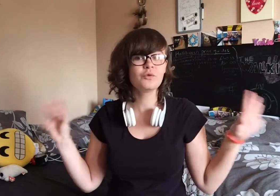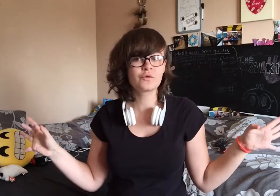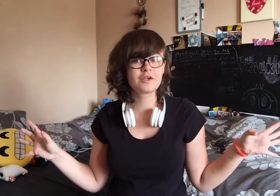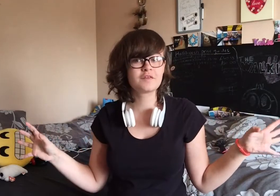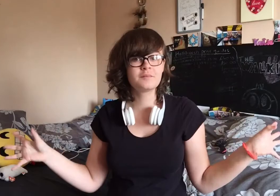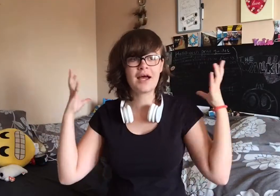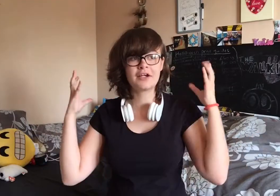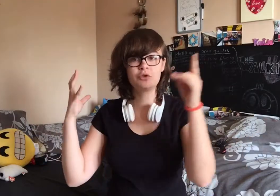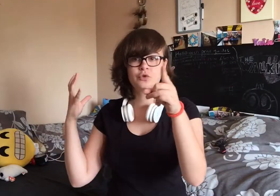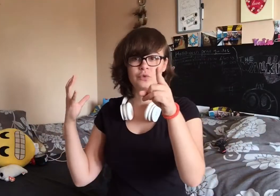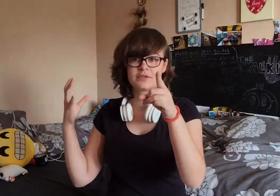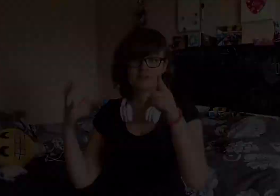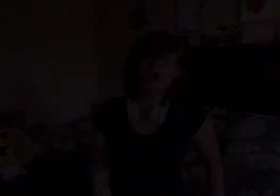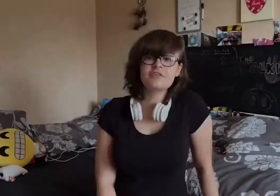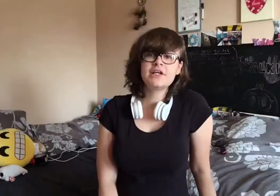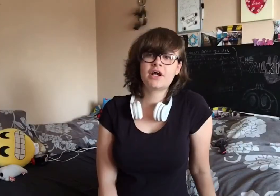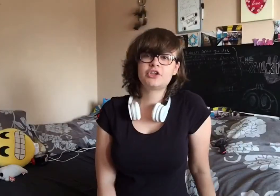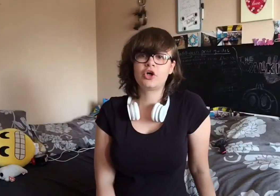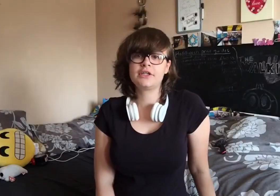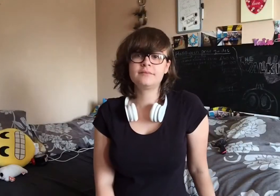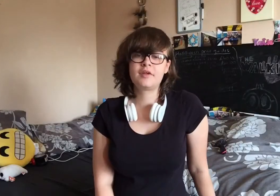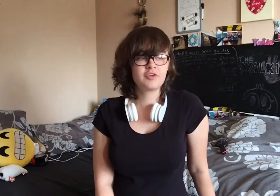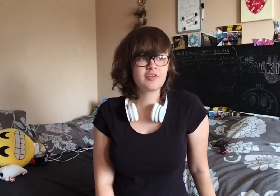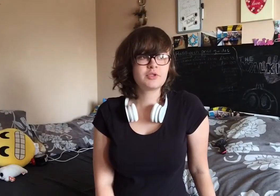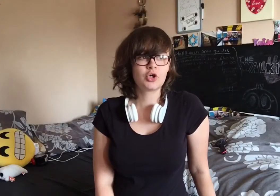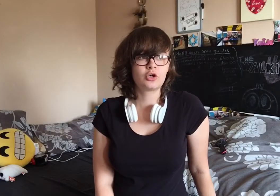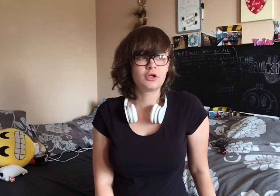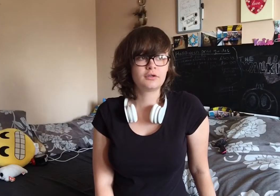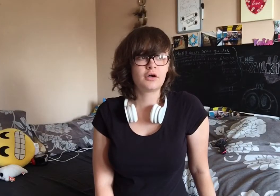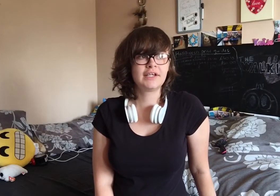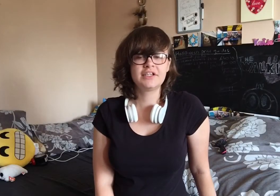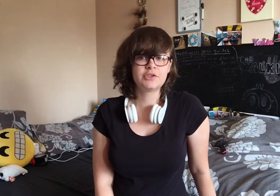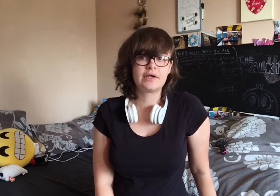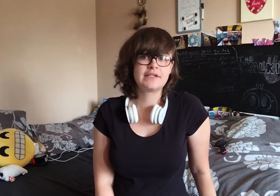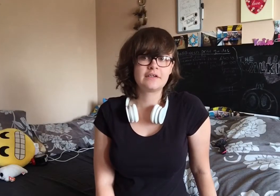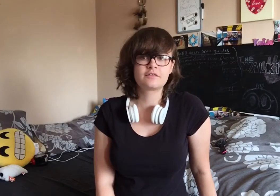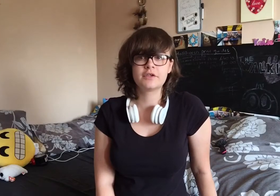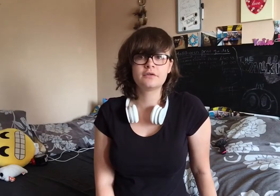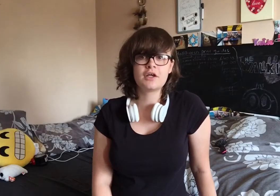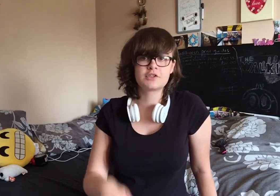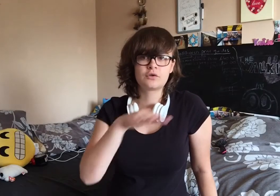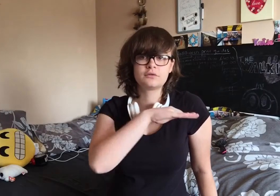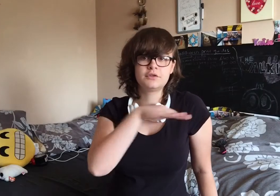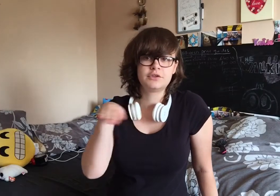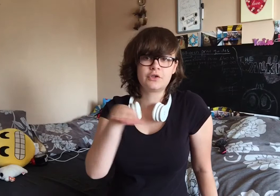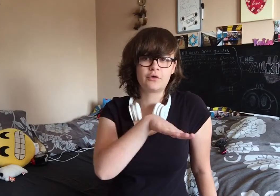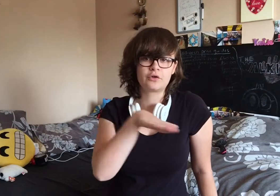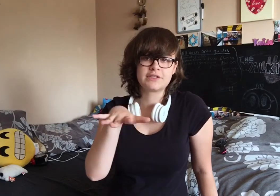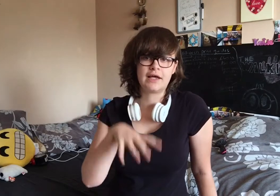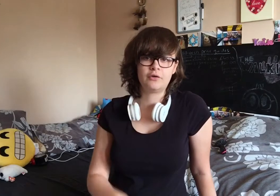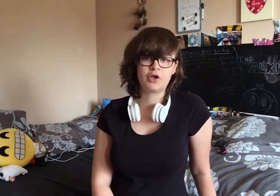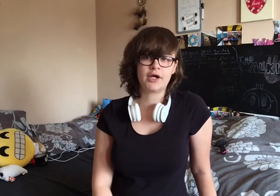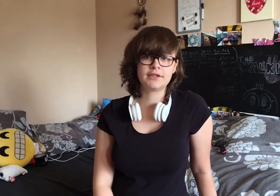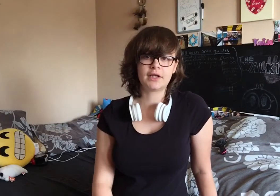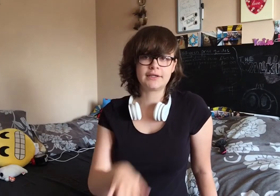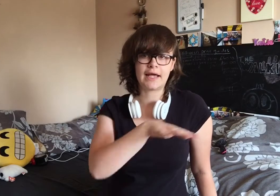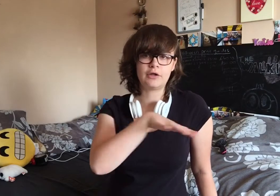3 of them. And noodles. I really like chocolate. If you give me chocolate, I'll nearly do anything for you. As long as you don't cross that little line. Like that little